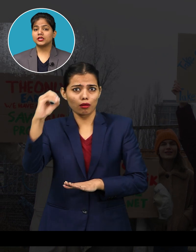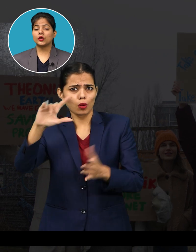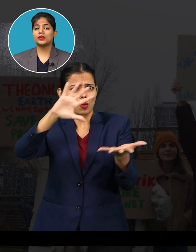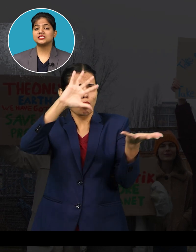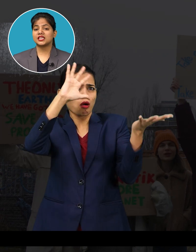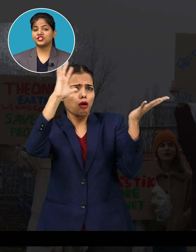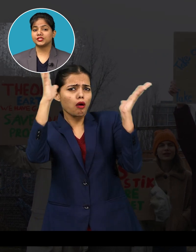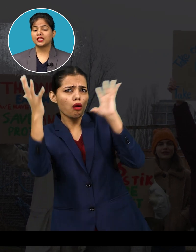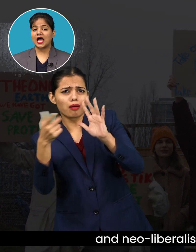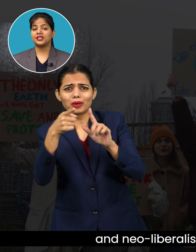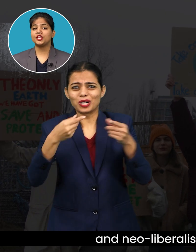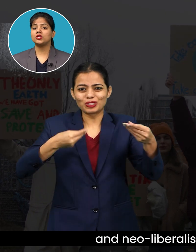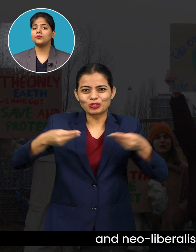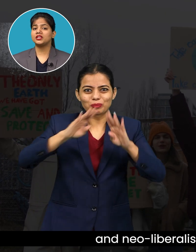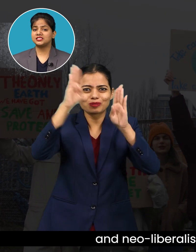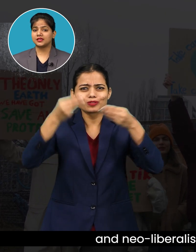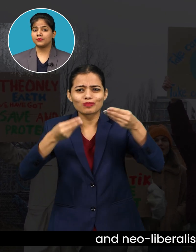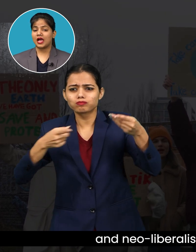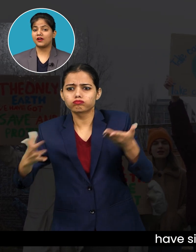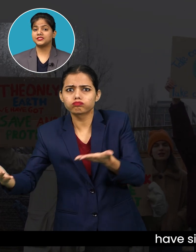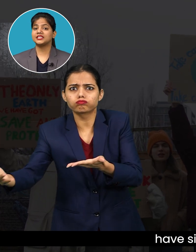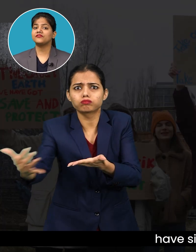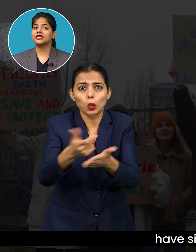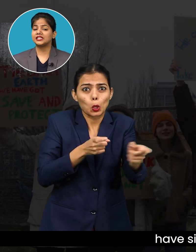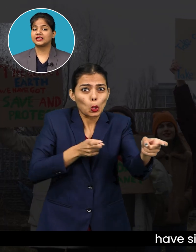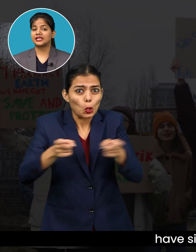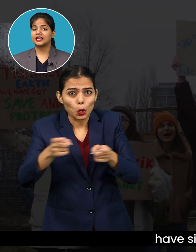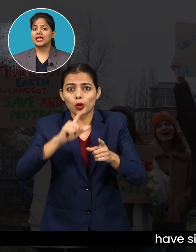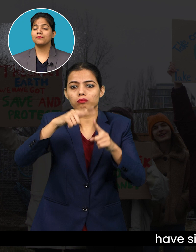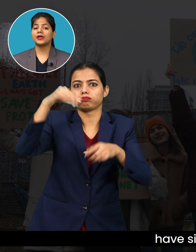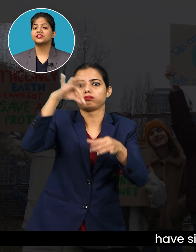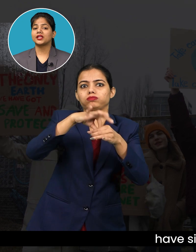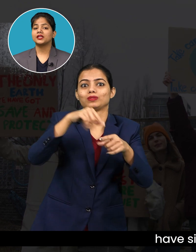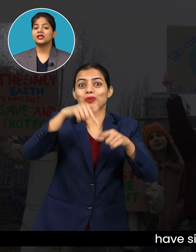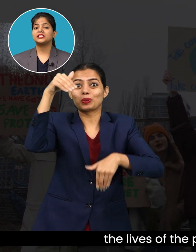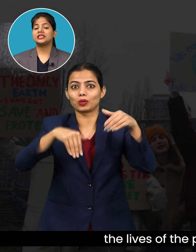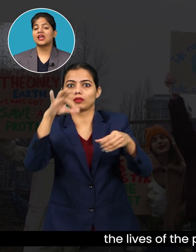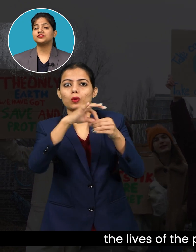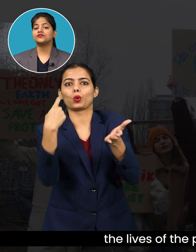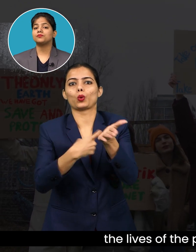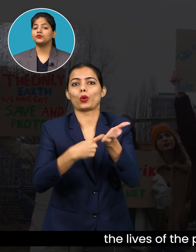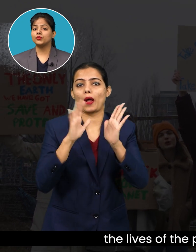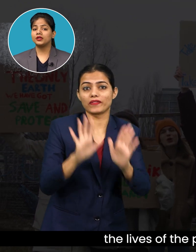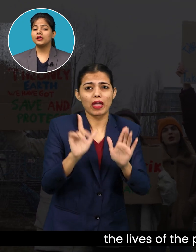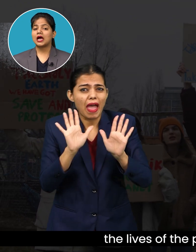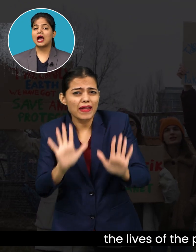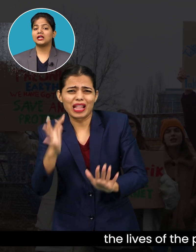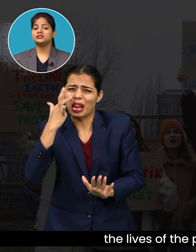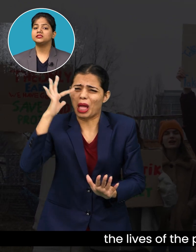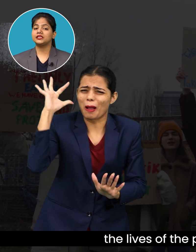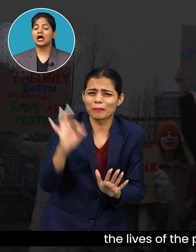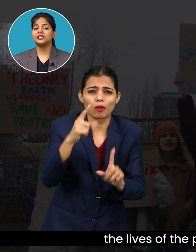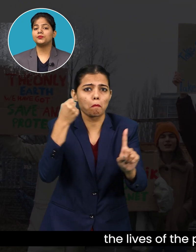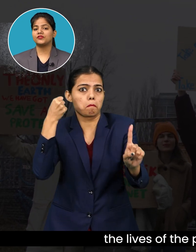1990s, globalization and neoliberalism have significantly impacted the lives of the poor